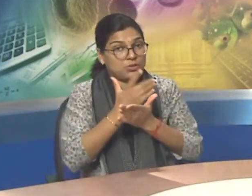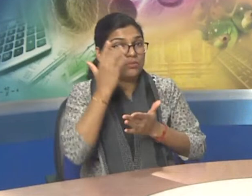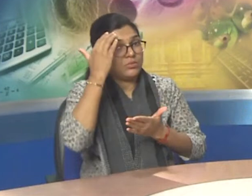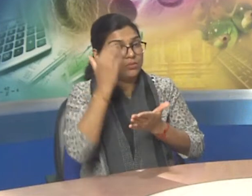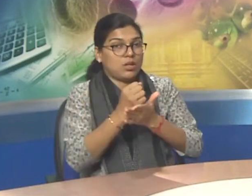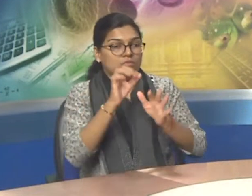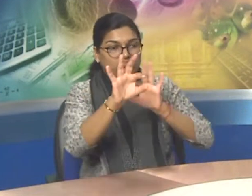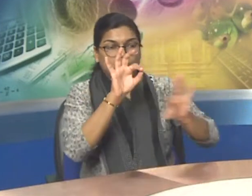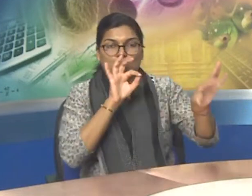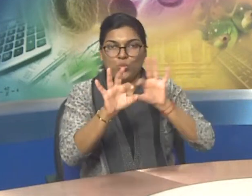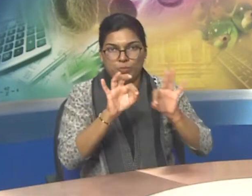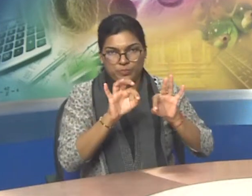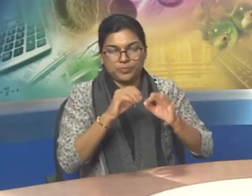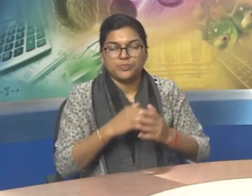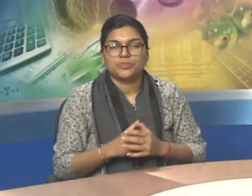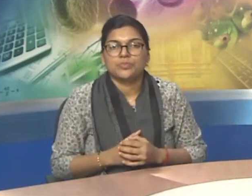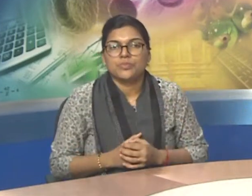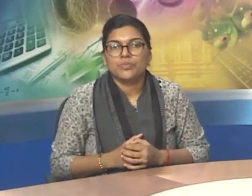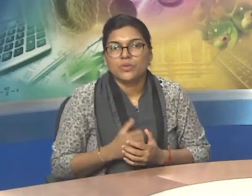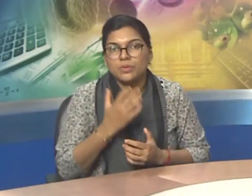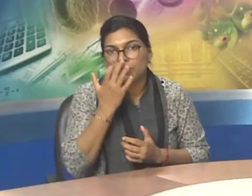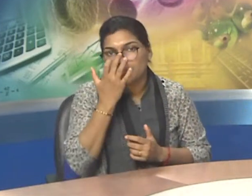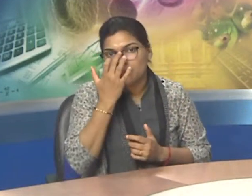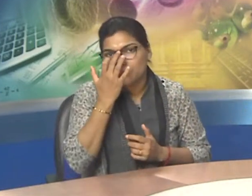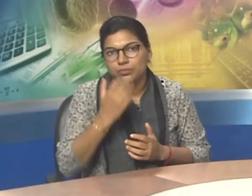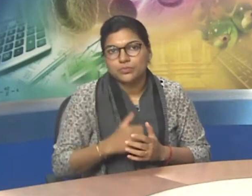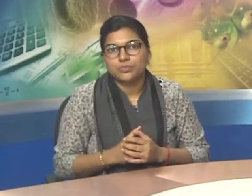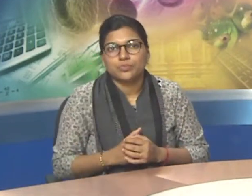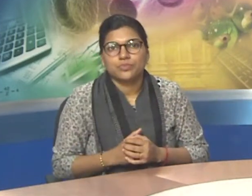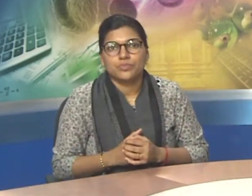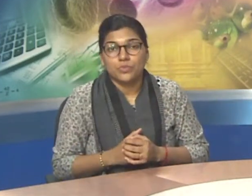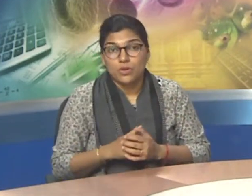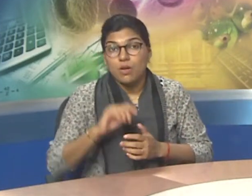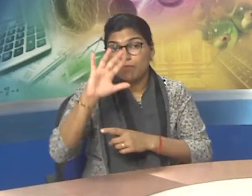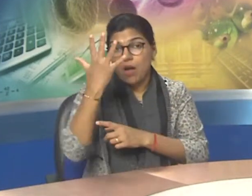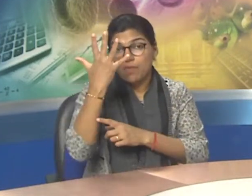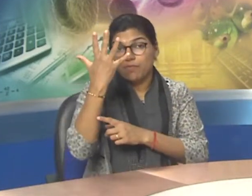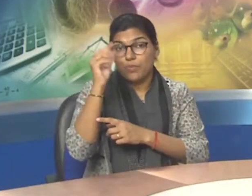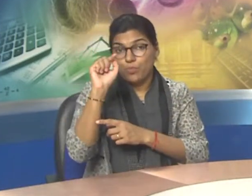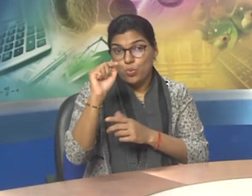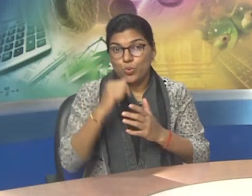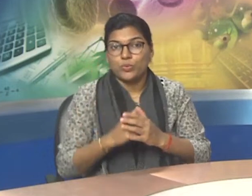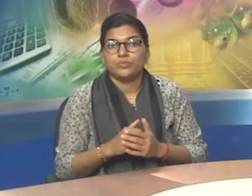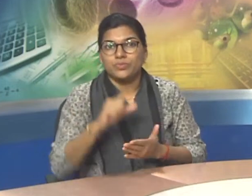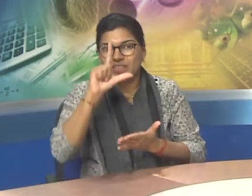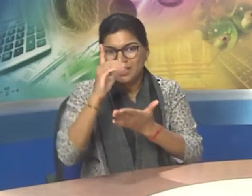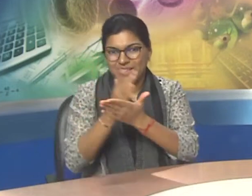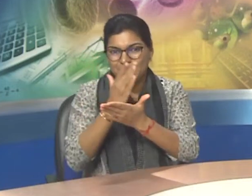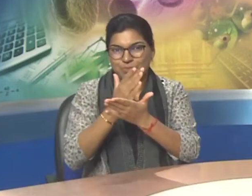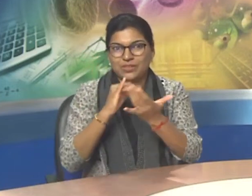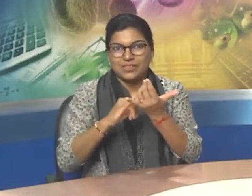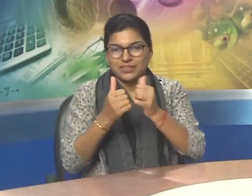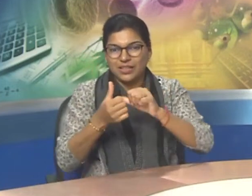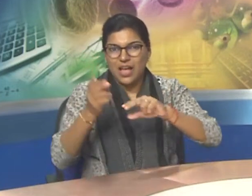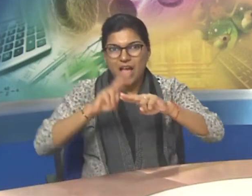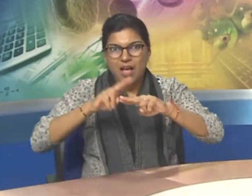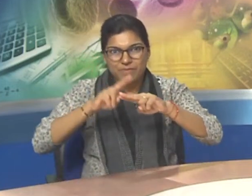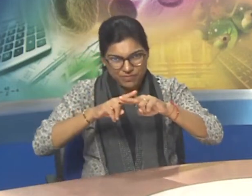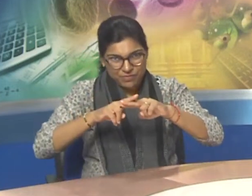books which can be placed in their library so that readers can utilize the content. The fifth important point is